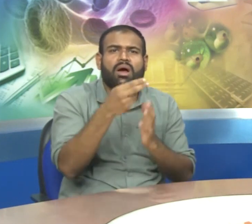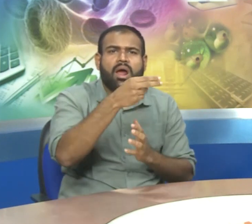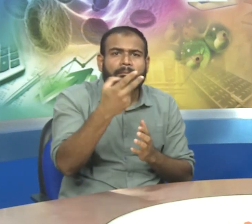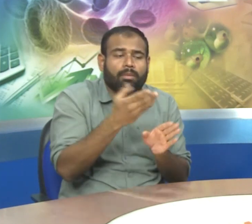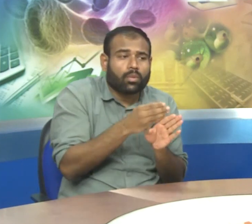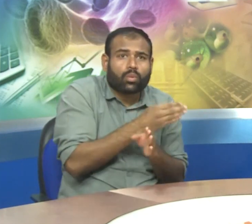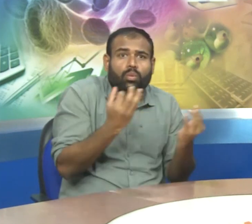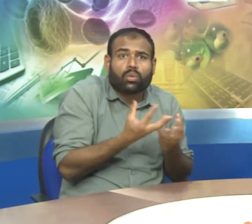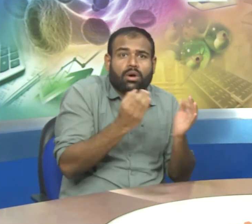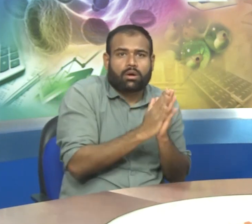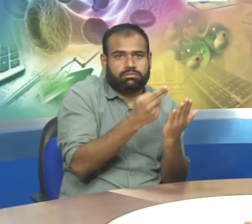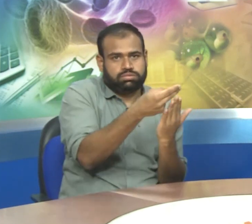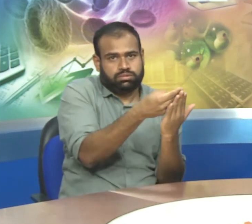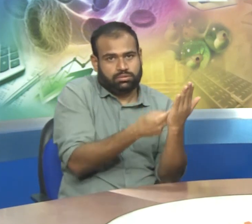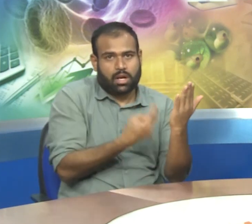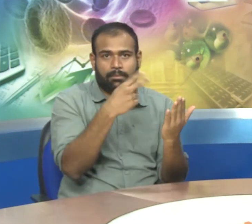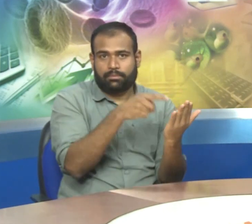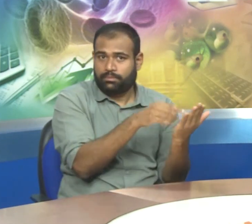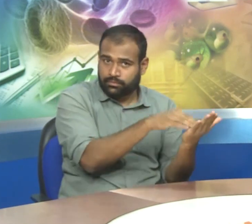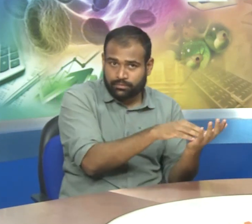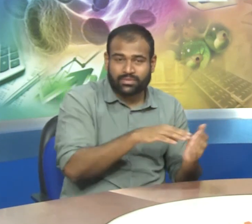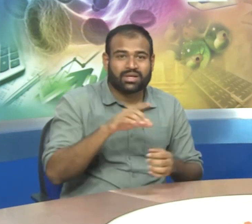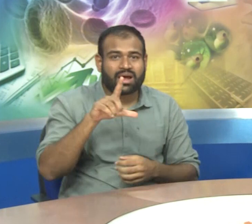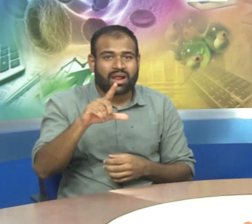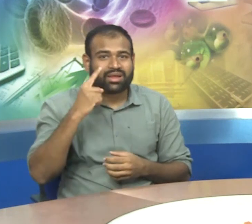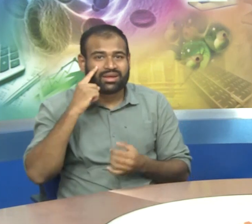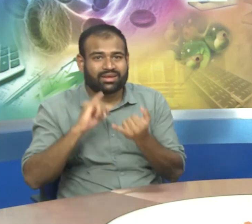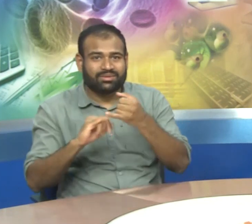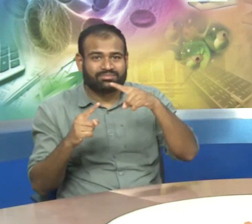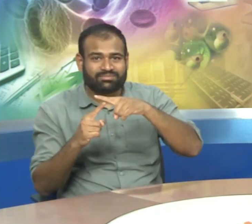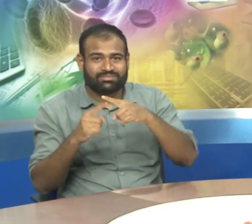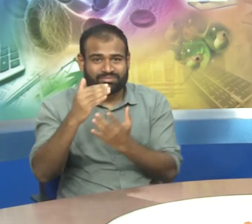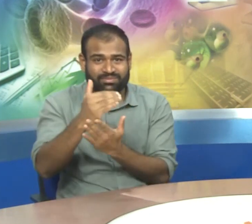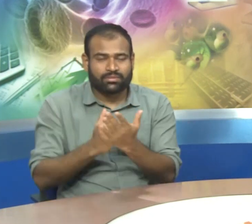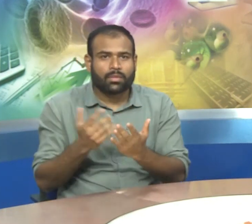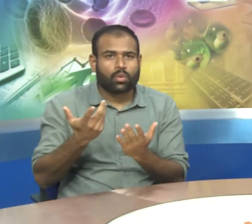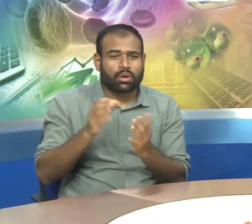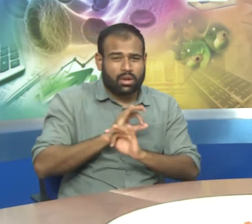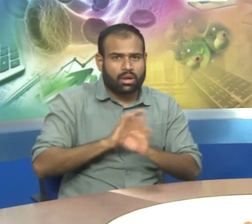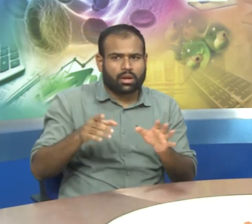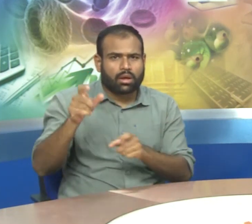A subject bibliography is a list of documents on a particular